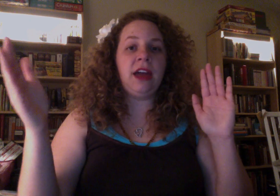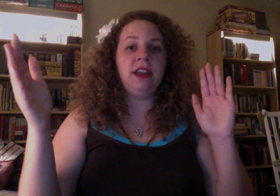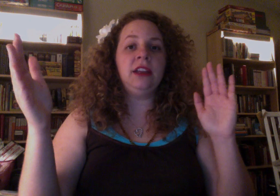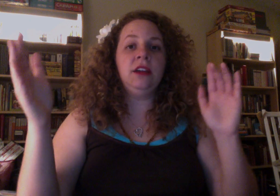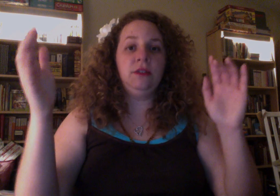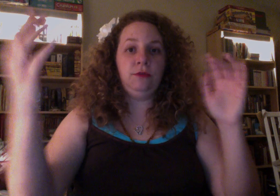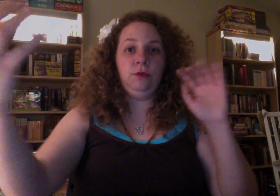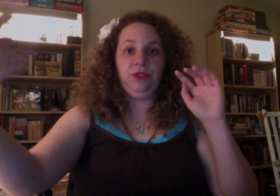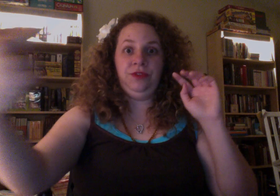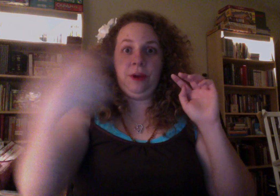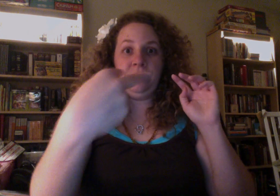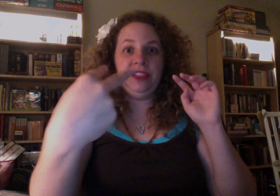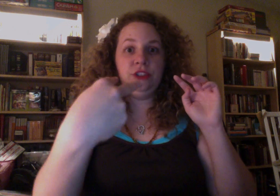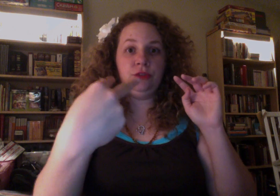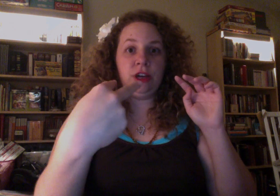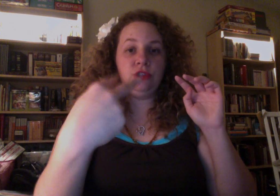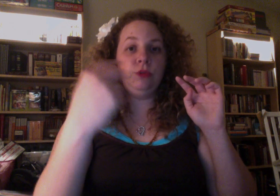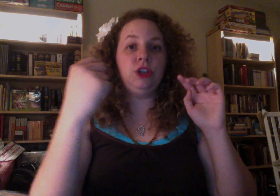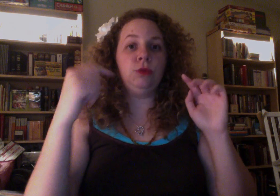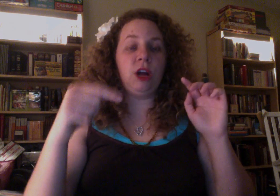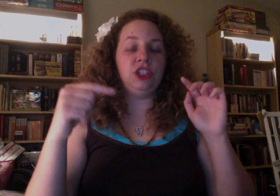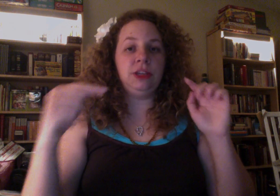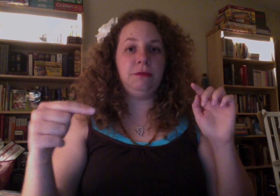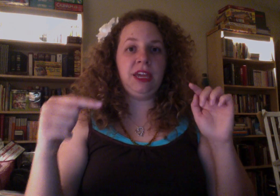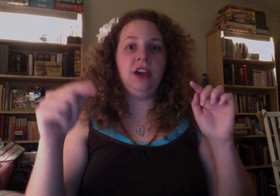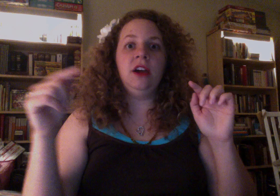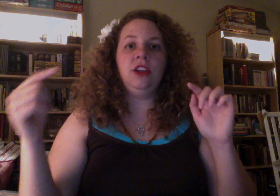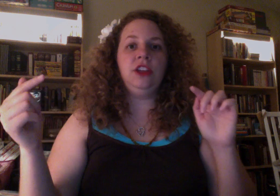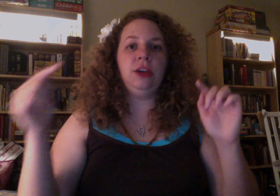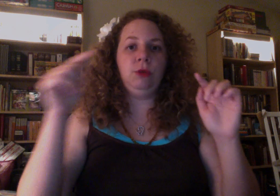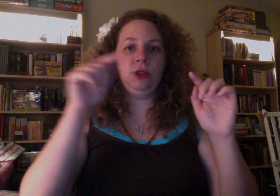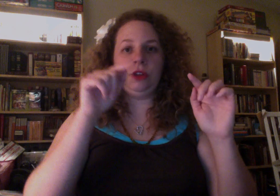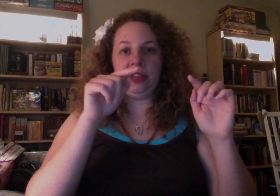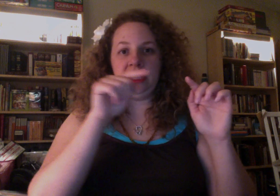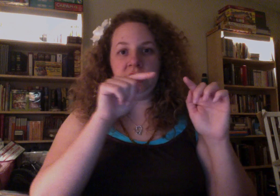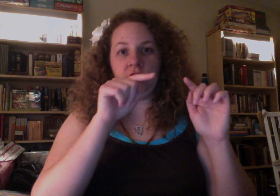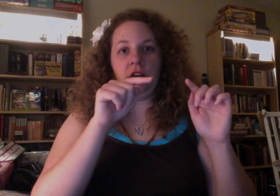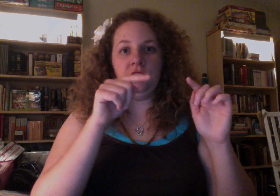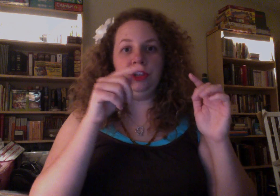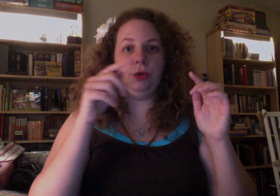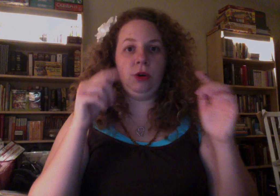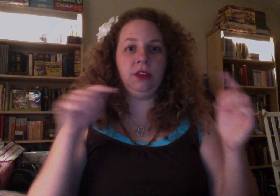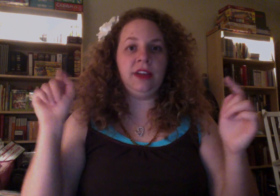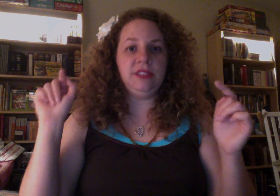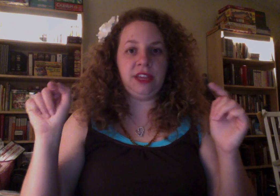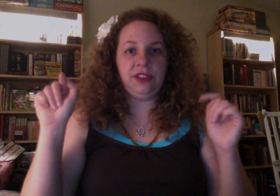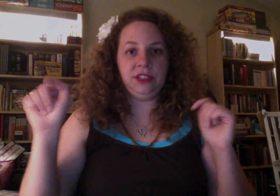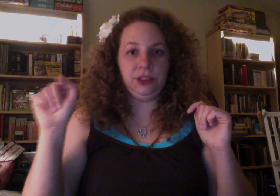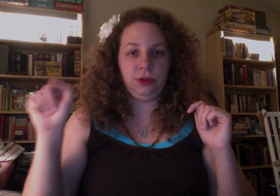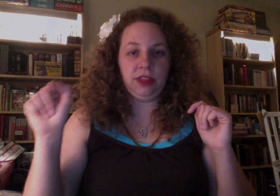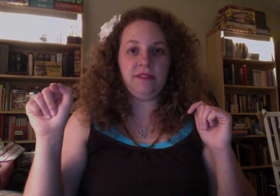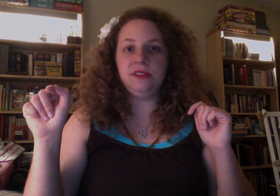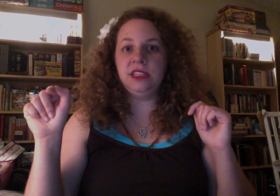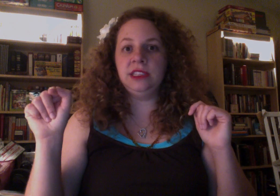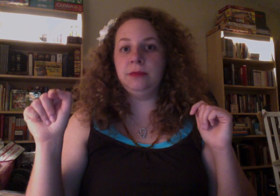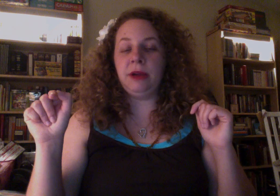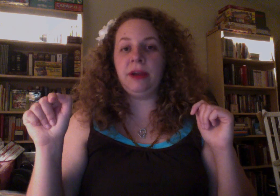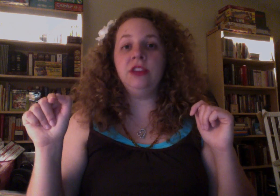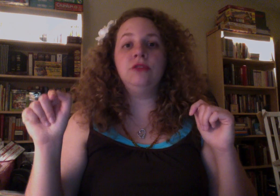it from this direction, when you're watching me, it will look like it's on your left side. This is your left, this is my right. So make